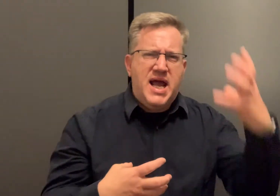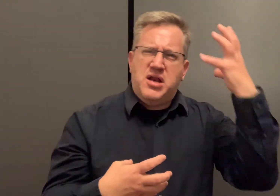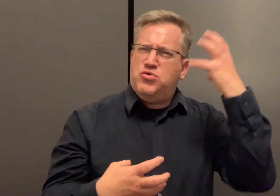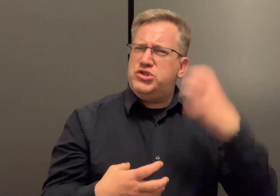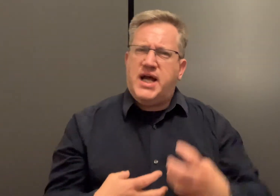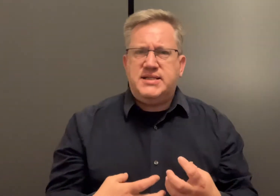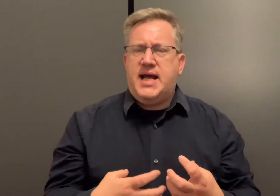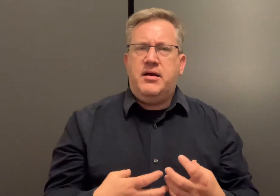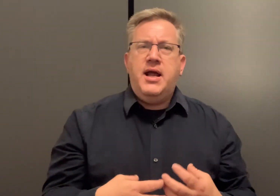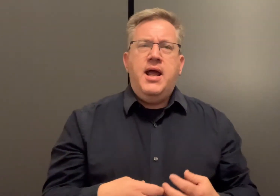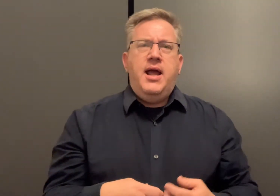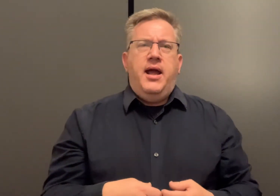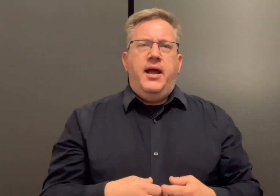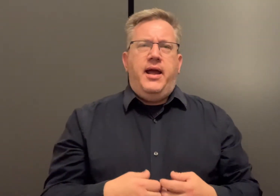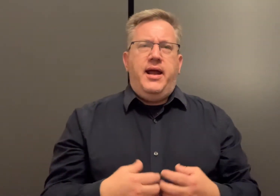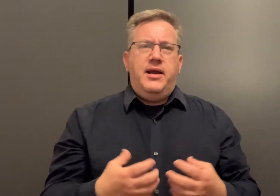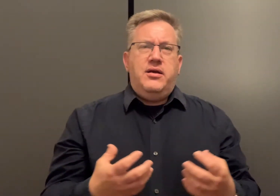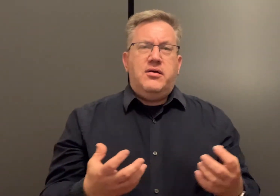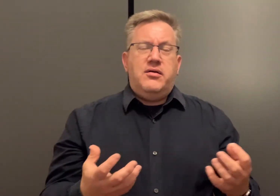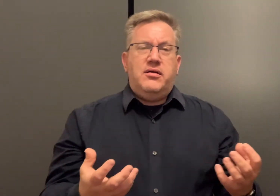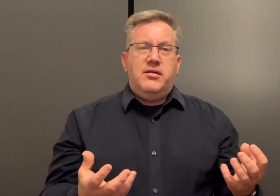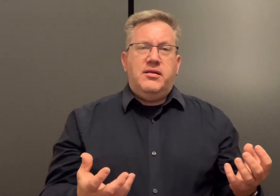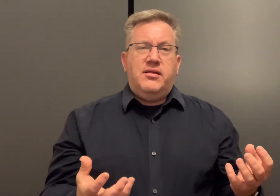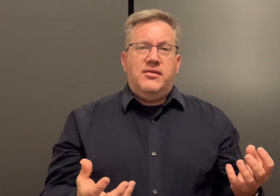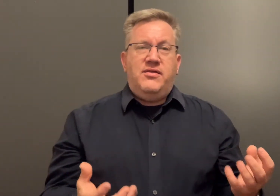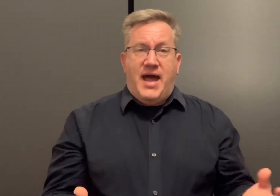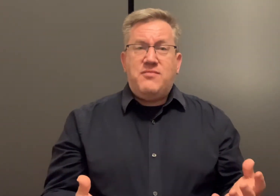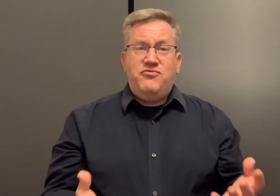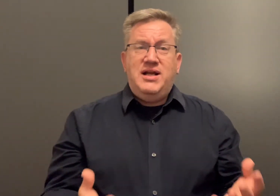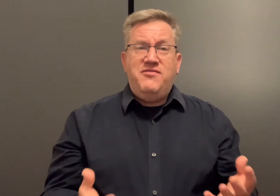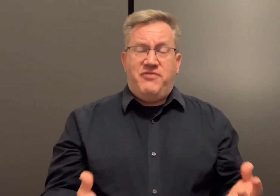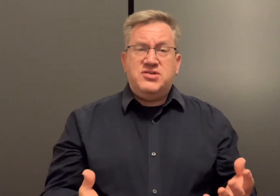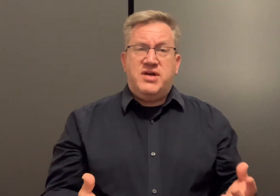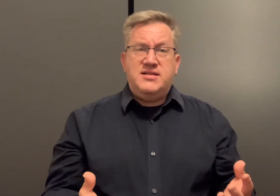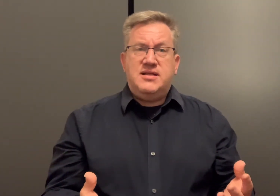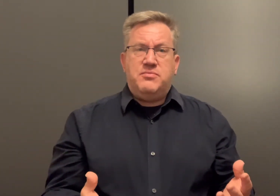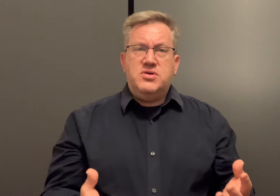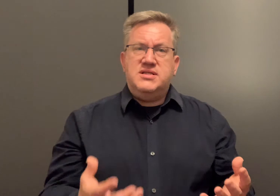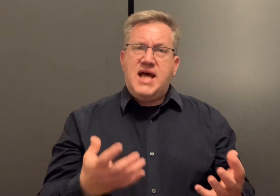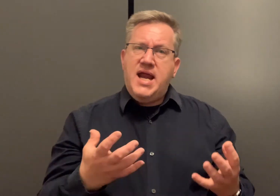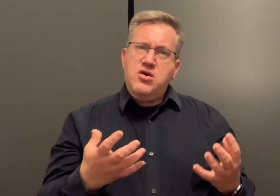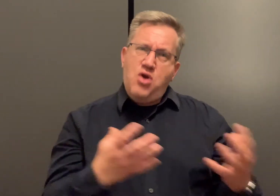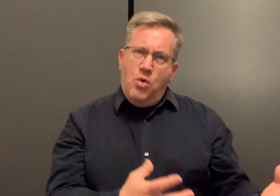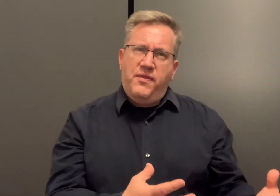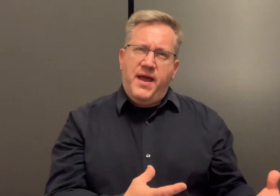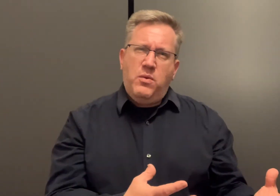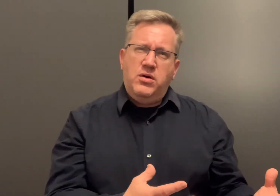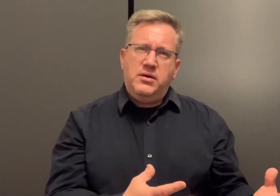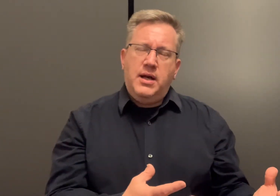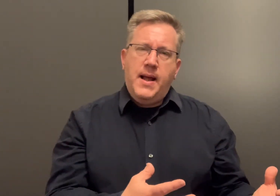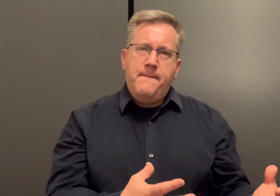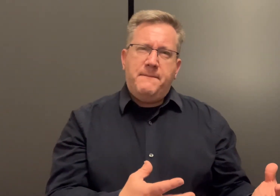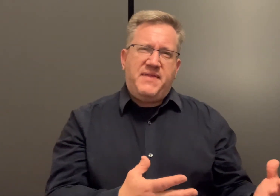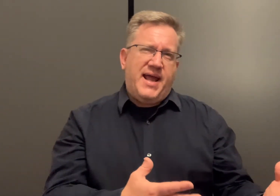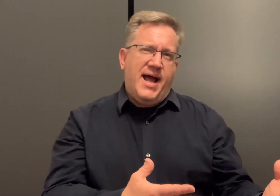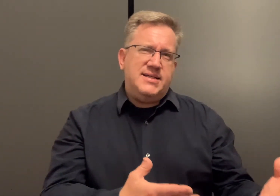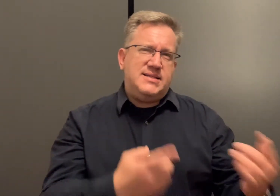or shut down. And that really frustrates them because they know what they want, but they can't